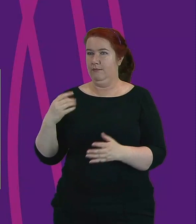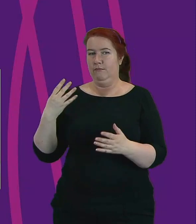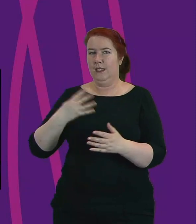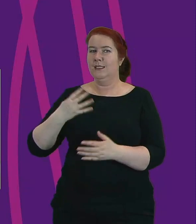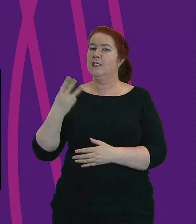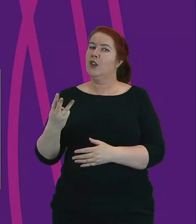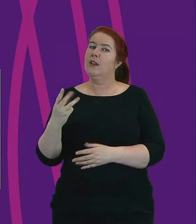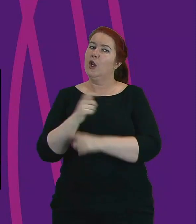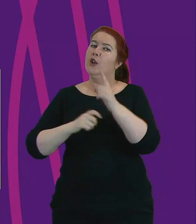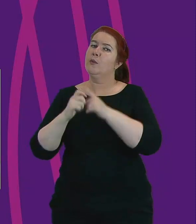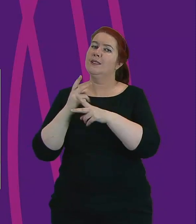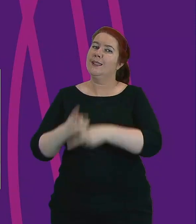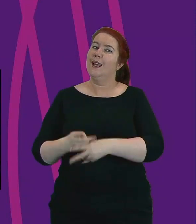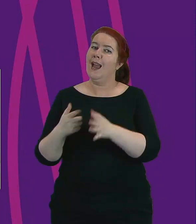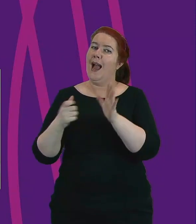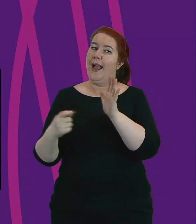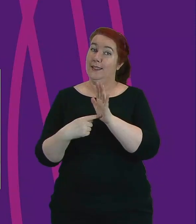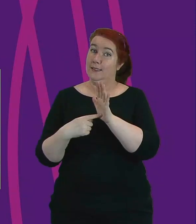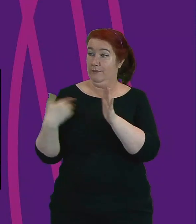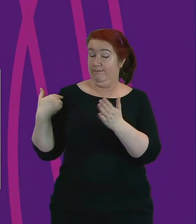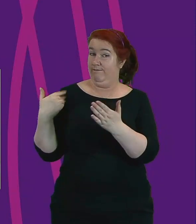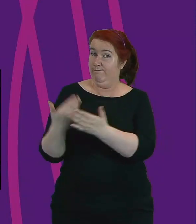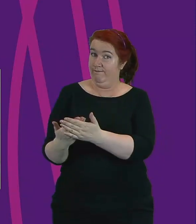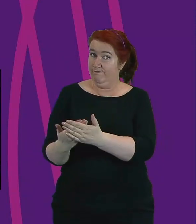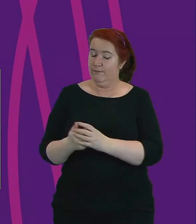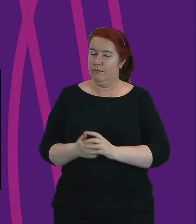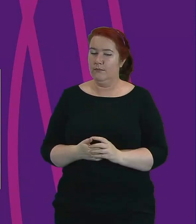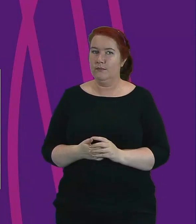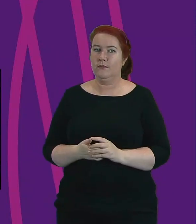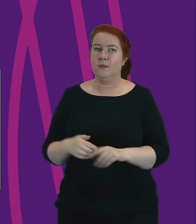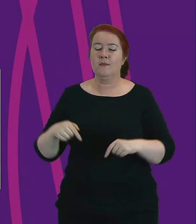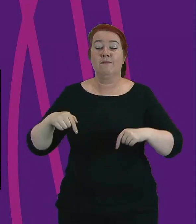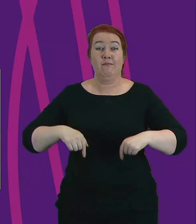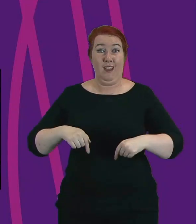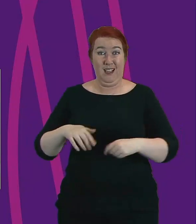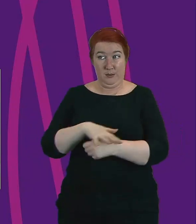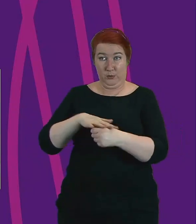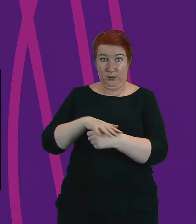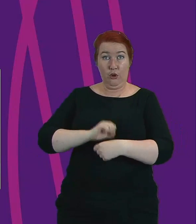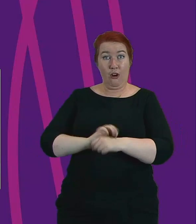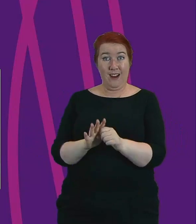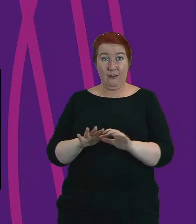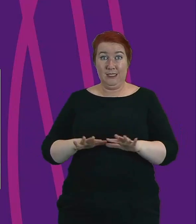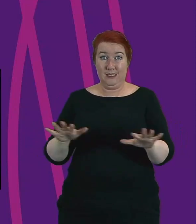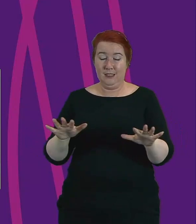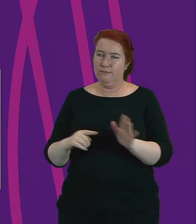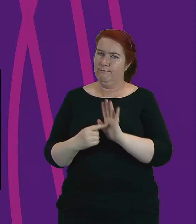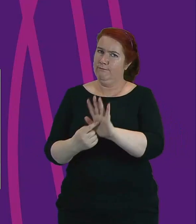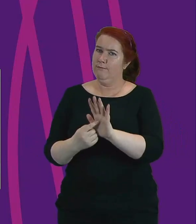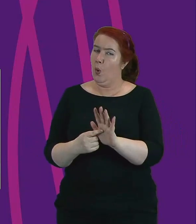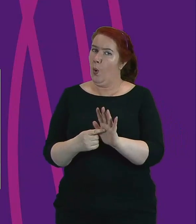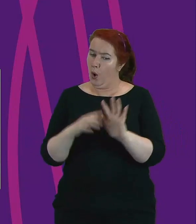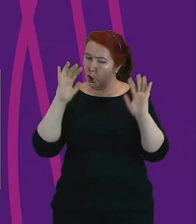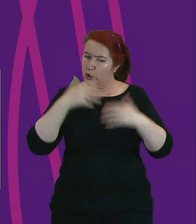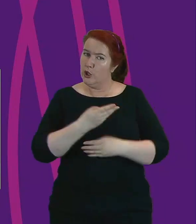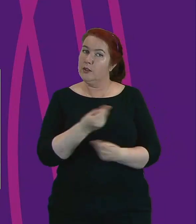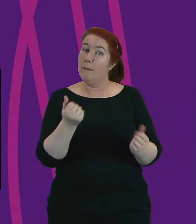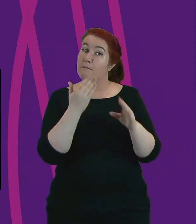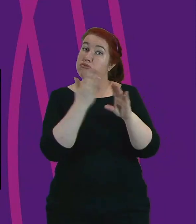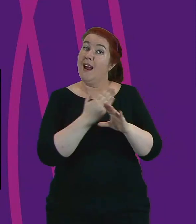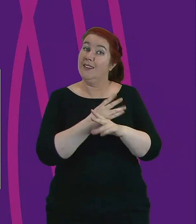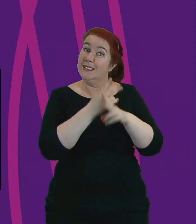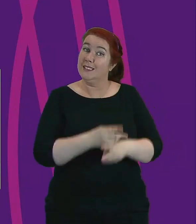Community Care Act. This pandemic has shone a light on the serious concerns about some private care homes, and while